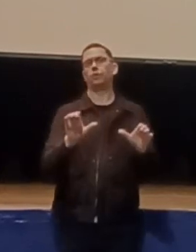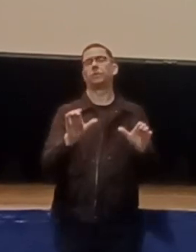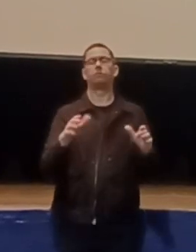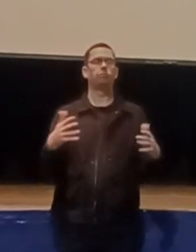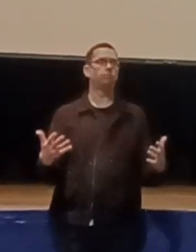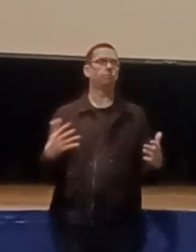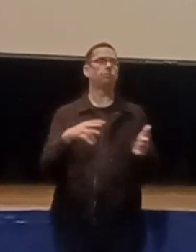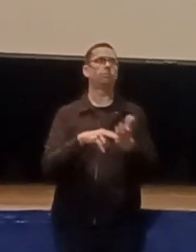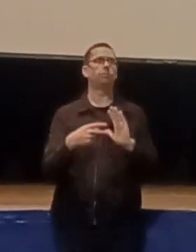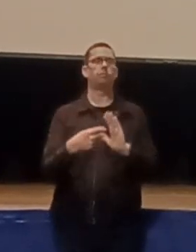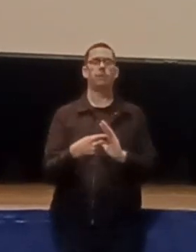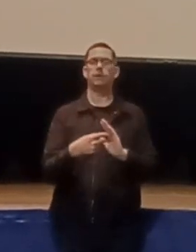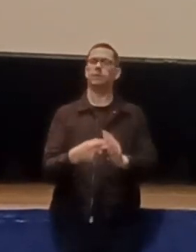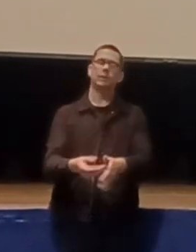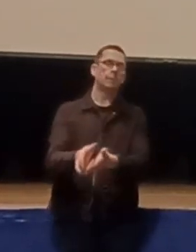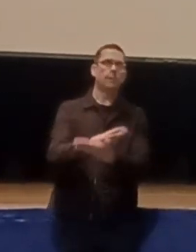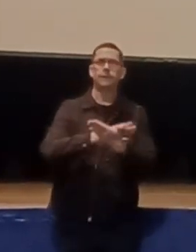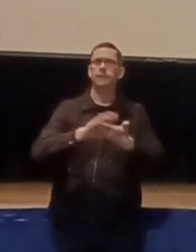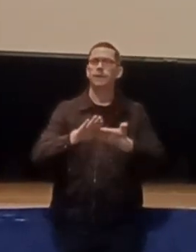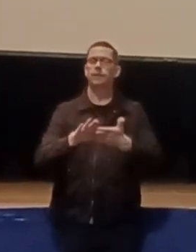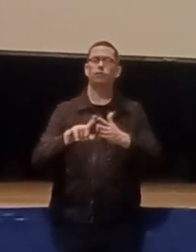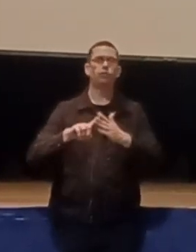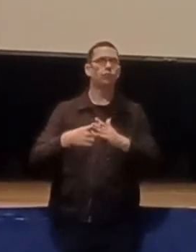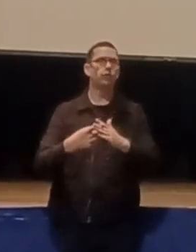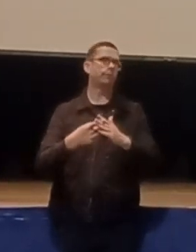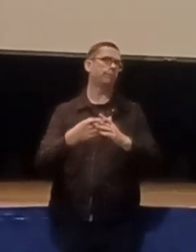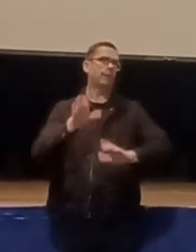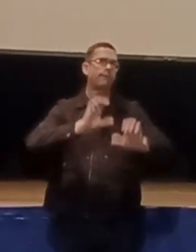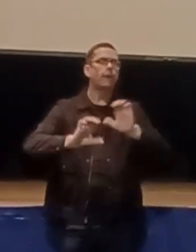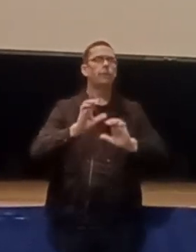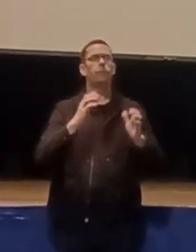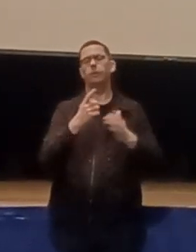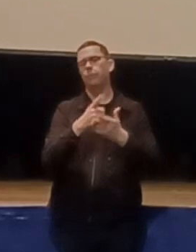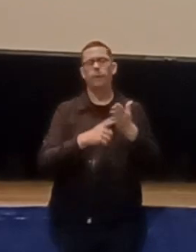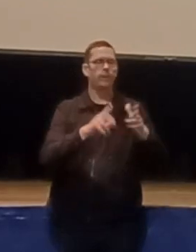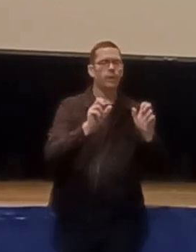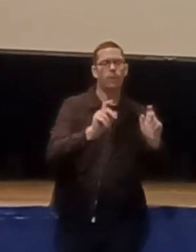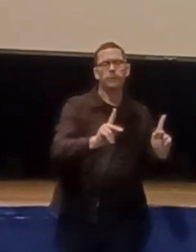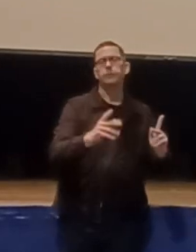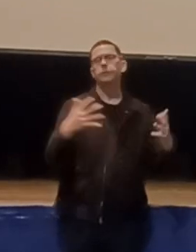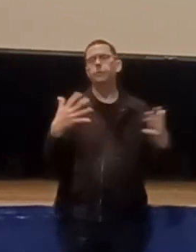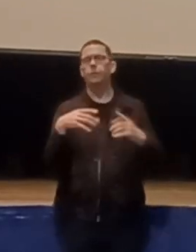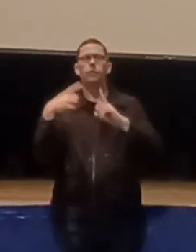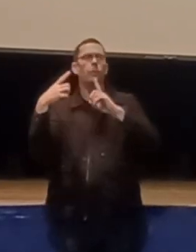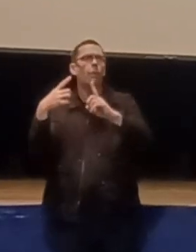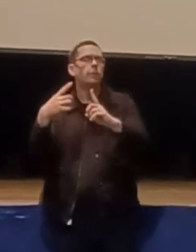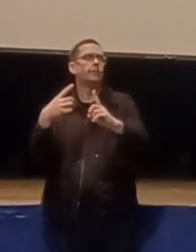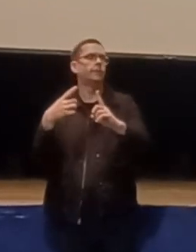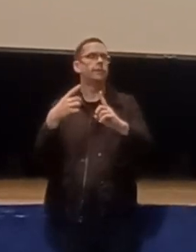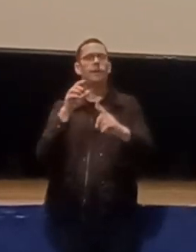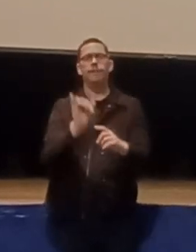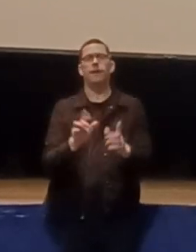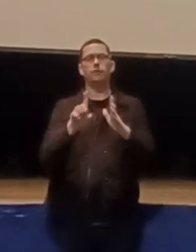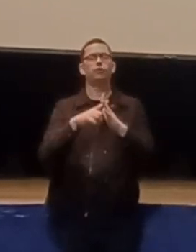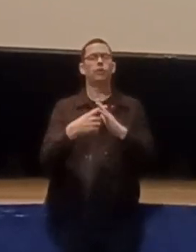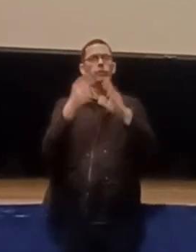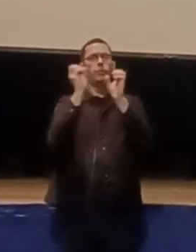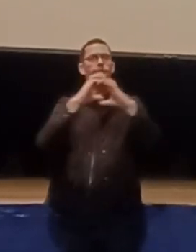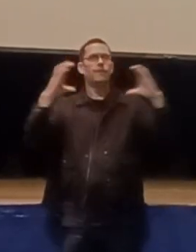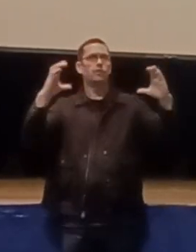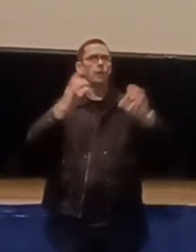be a blank slate in terms of how we evaluate what the opportunities will be, what the programmatic goals are, and that starts with the visioning and